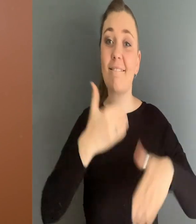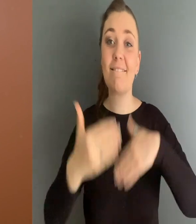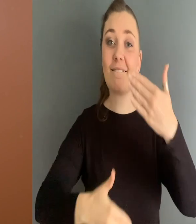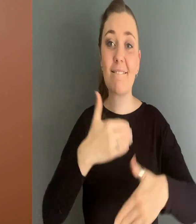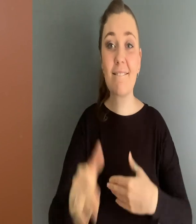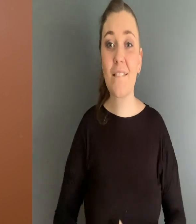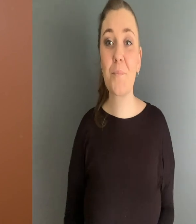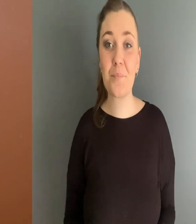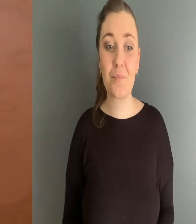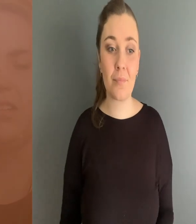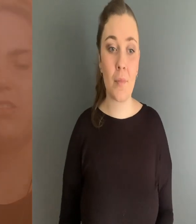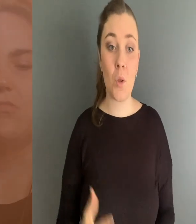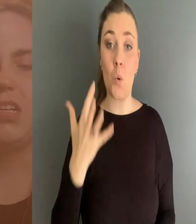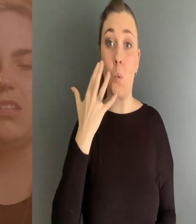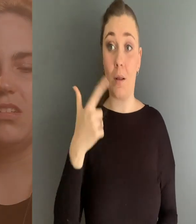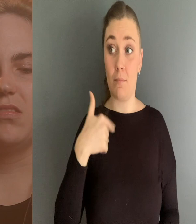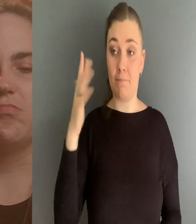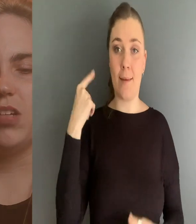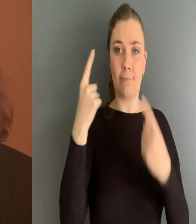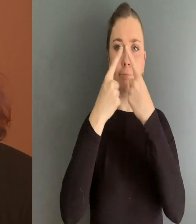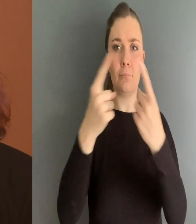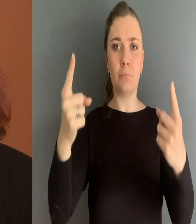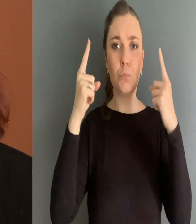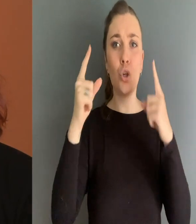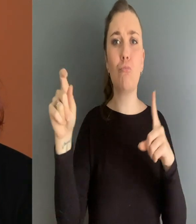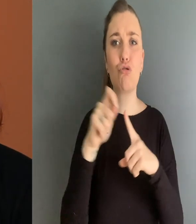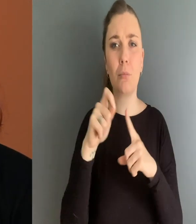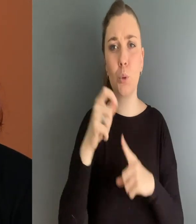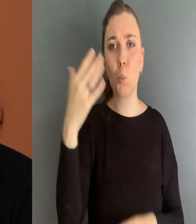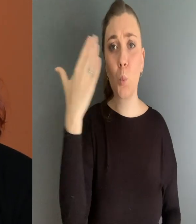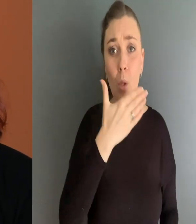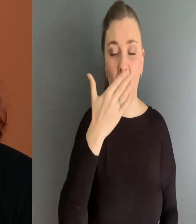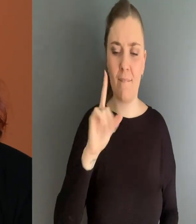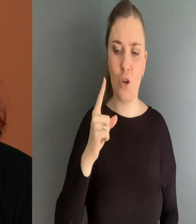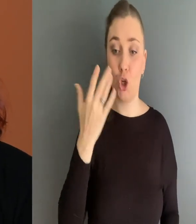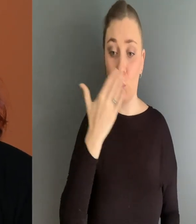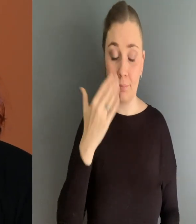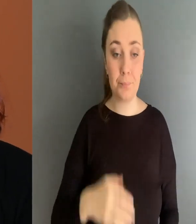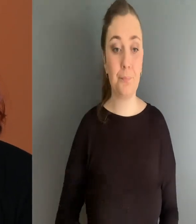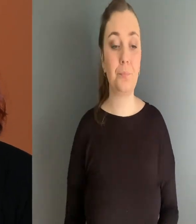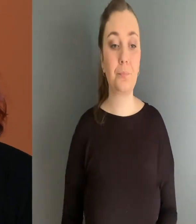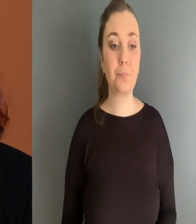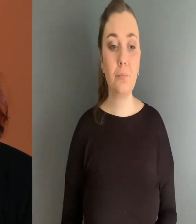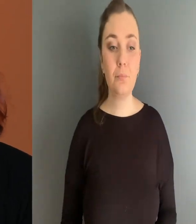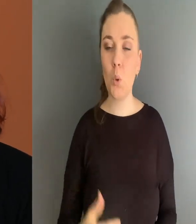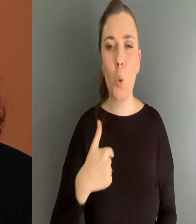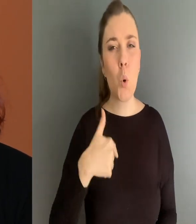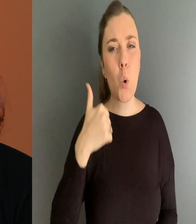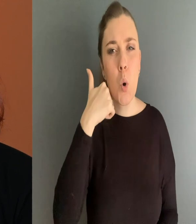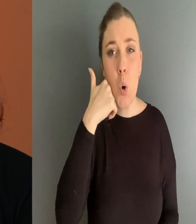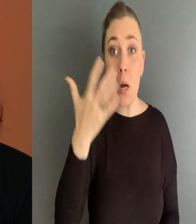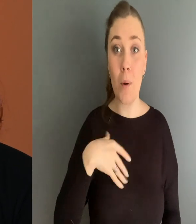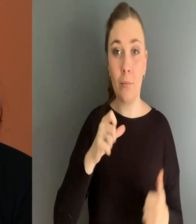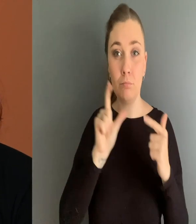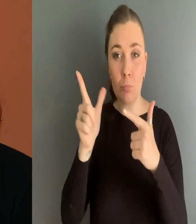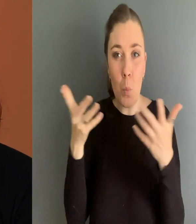when i graduated in primary school i i've always wanted to go